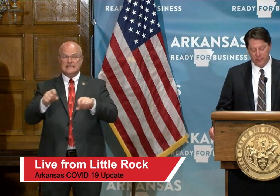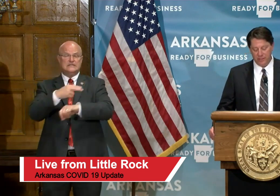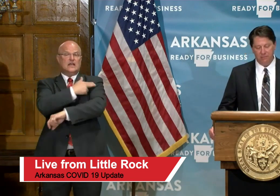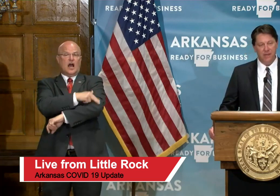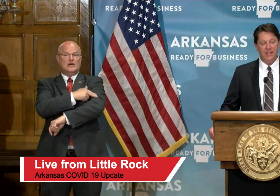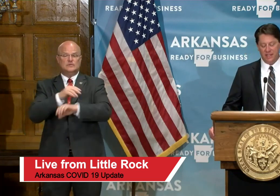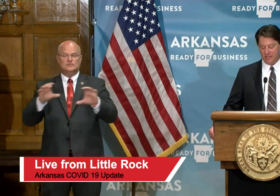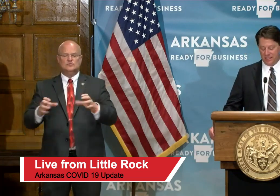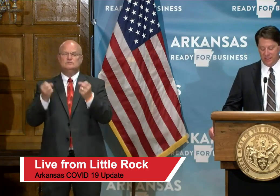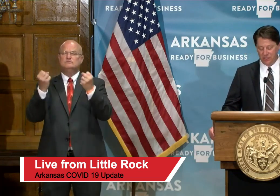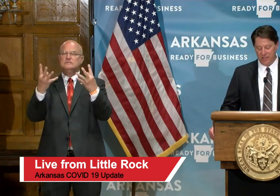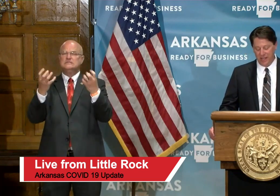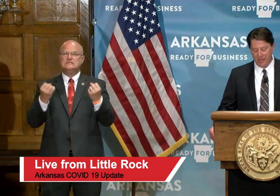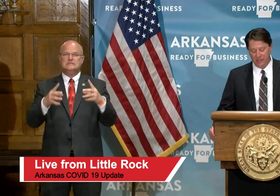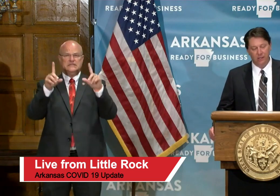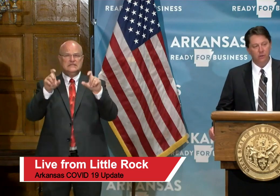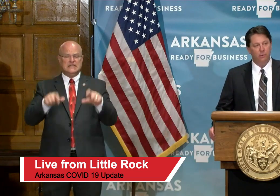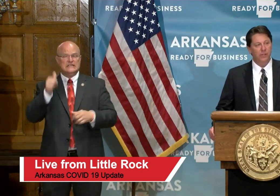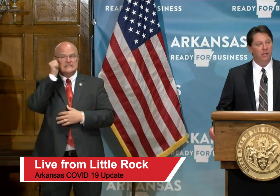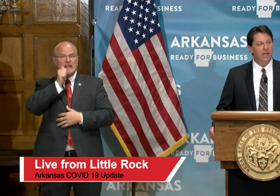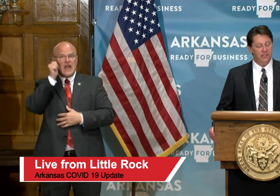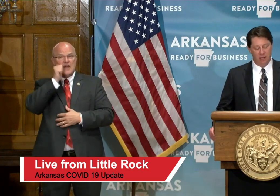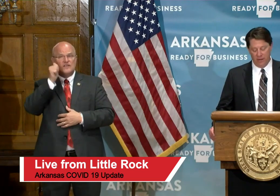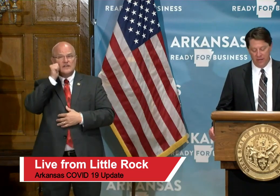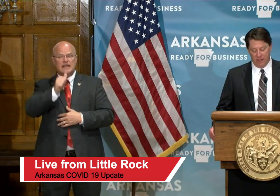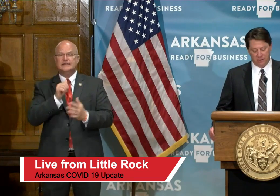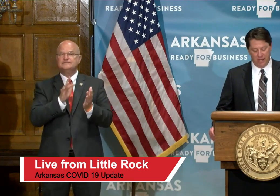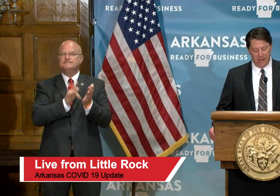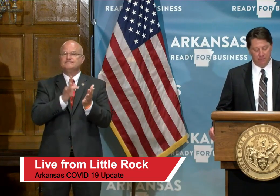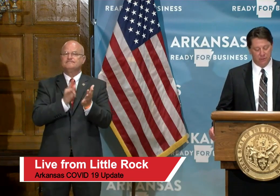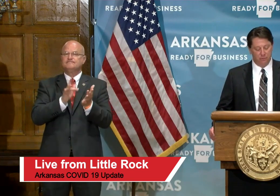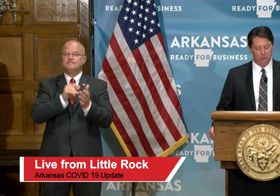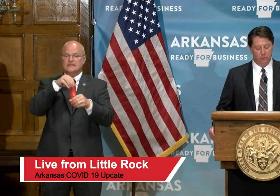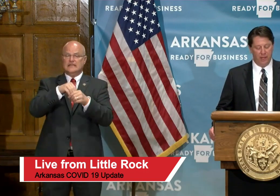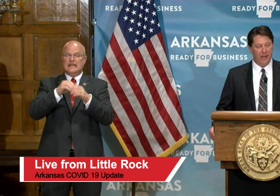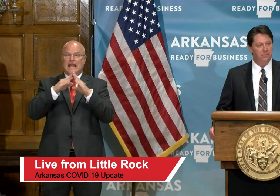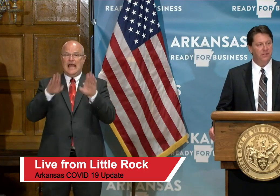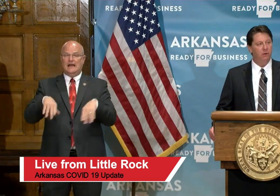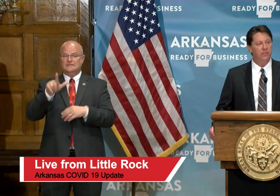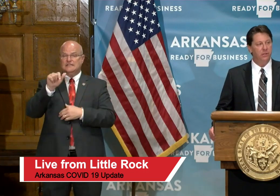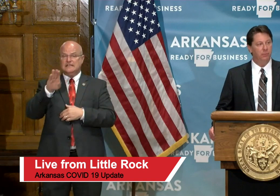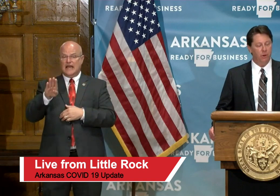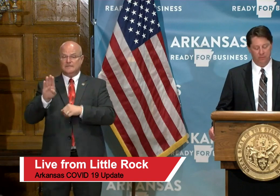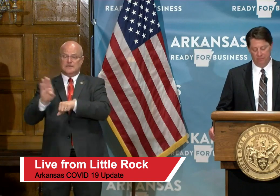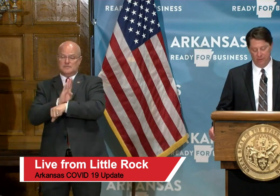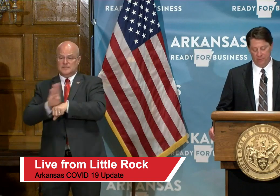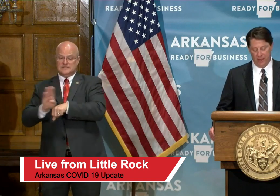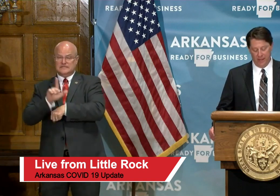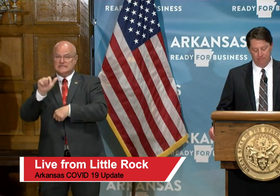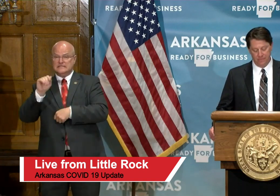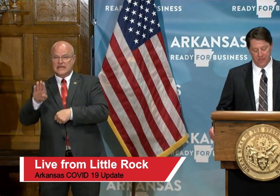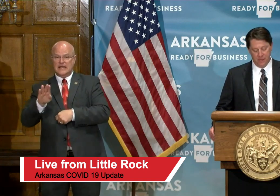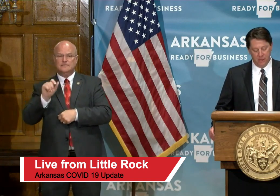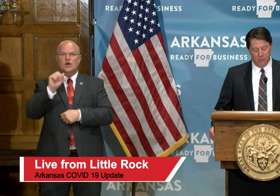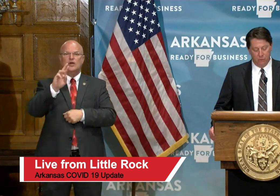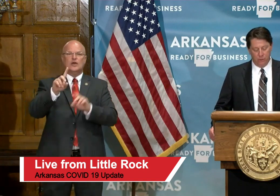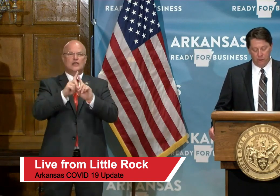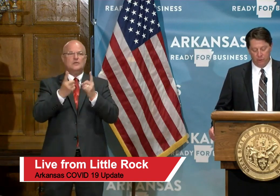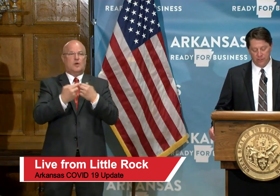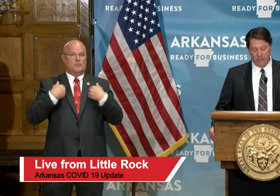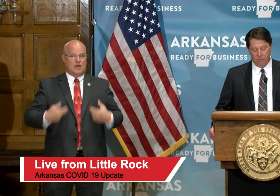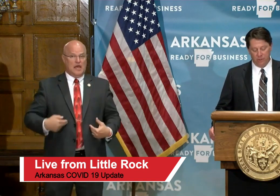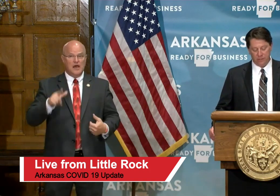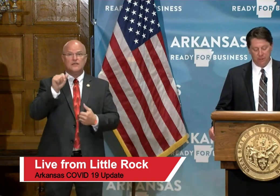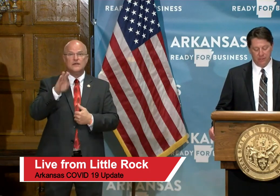hospitals are conducting many tests each day. We're utilizing our in-house labs, commercial labs, and the Arkansas Department of Health lab.